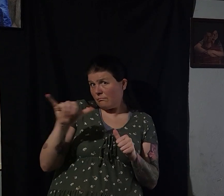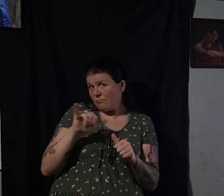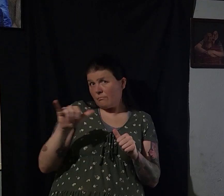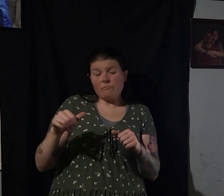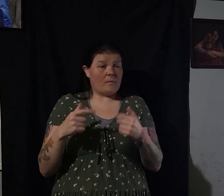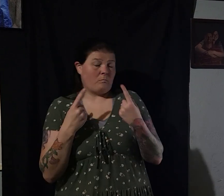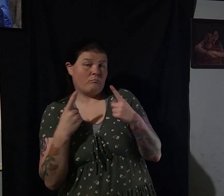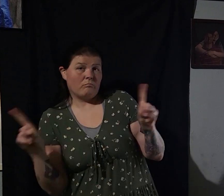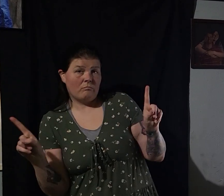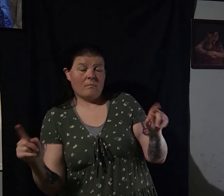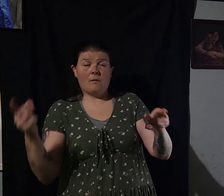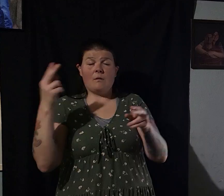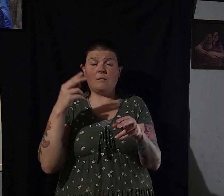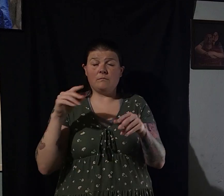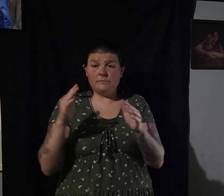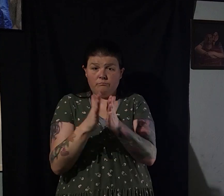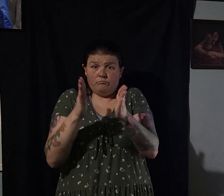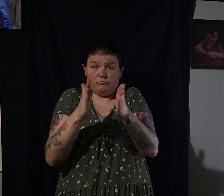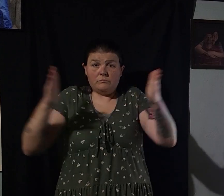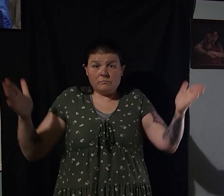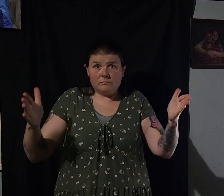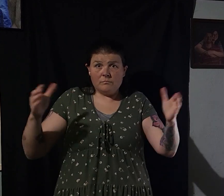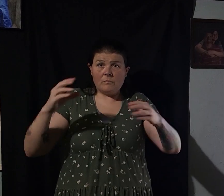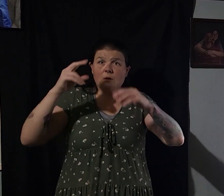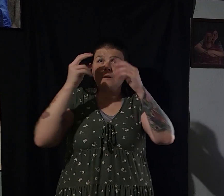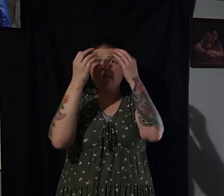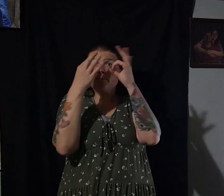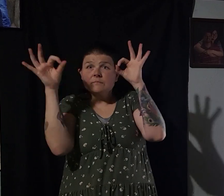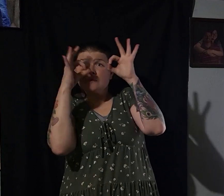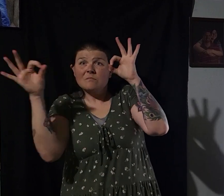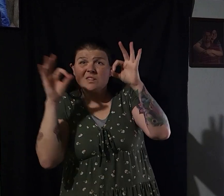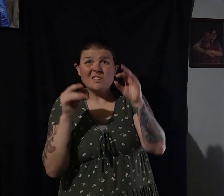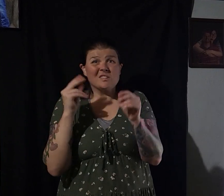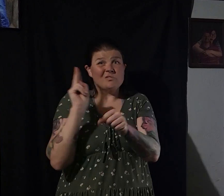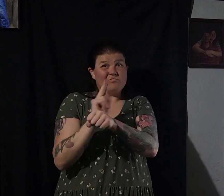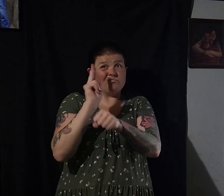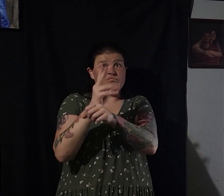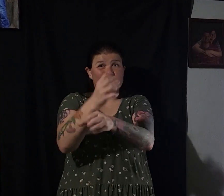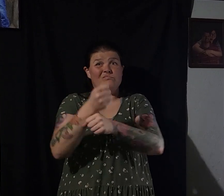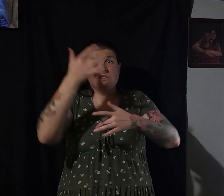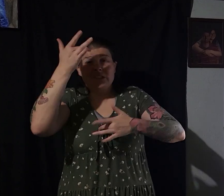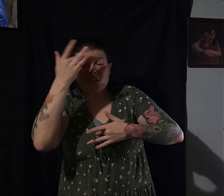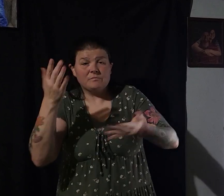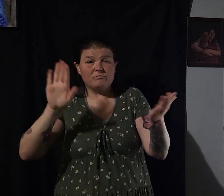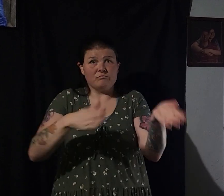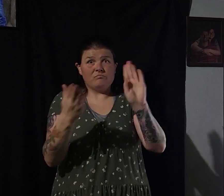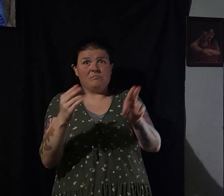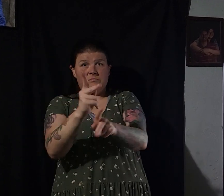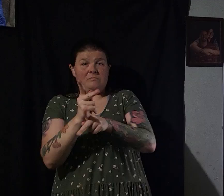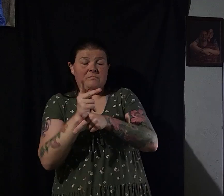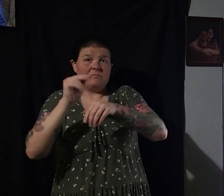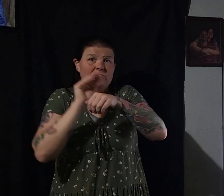Whatever their size, chameleons usually get sick and die if kept as pets. They're much better off left in the